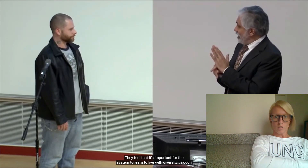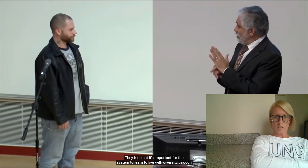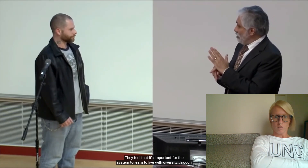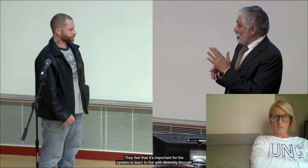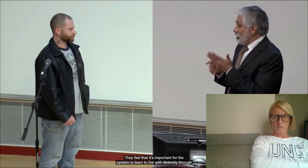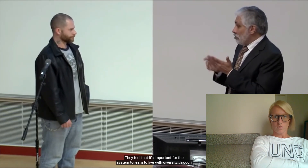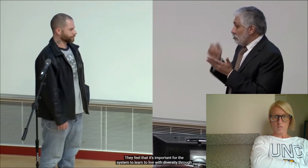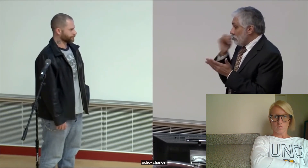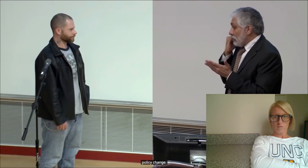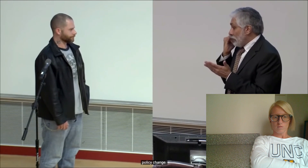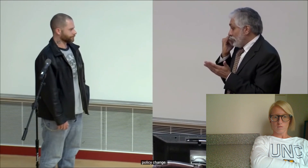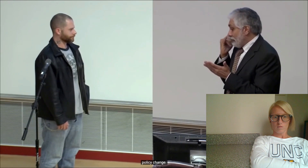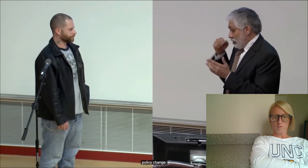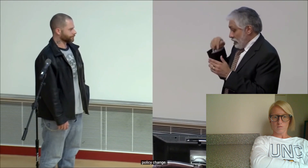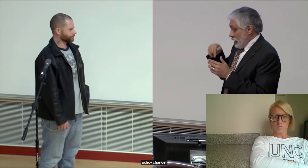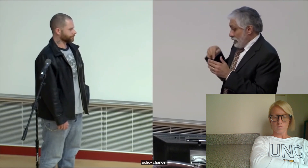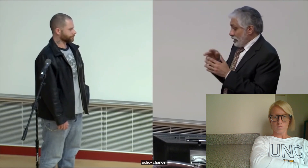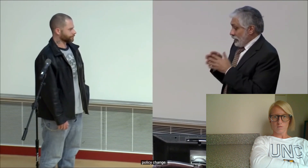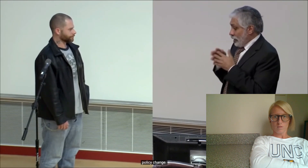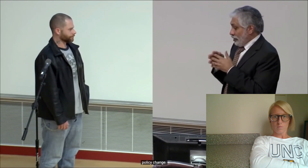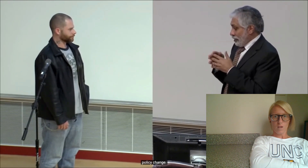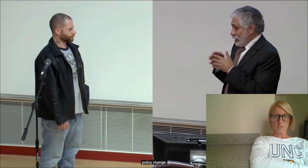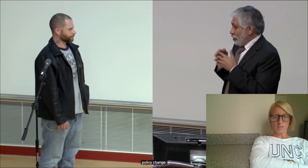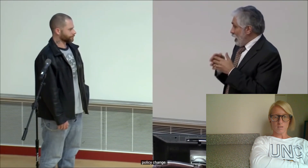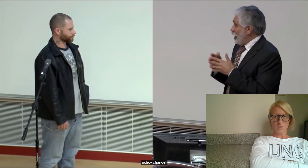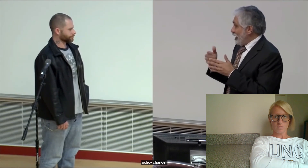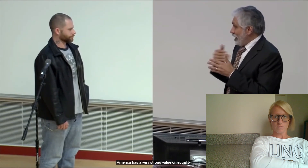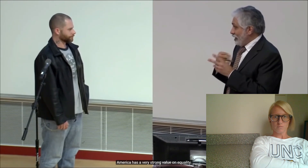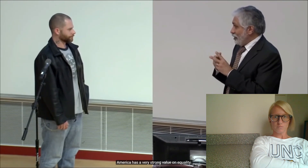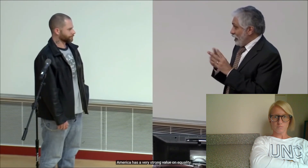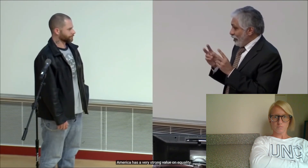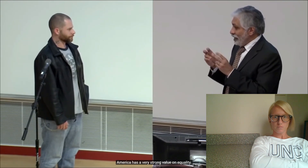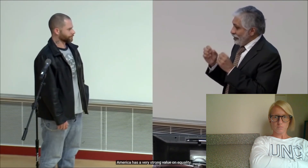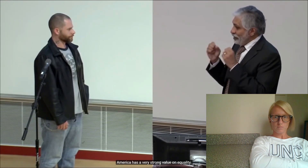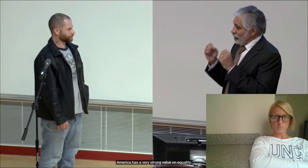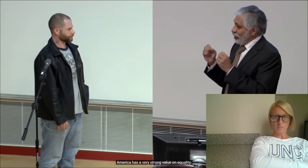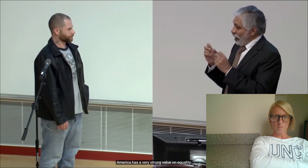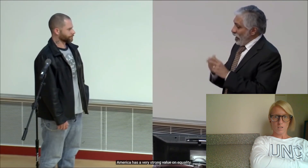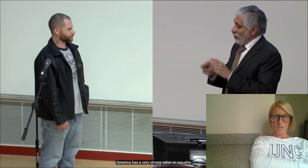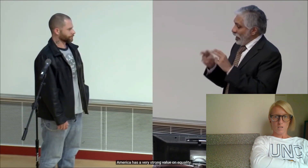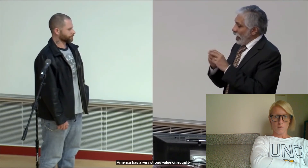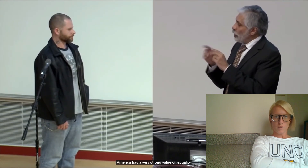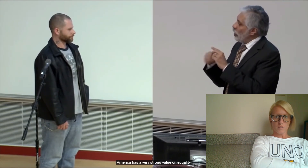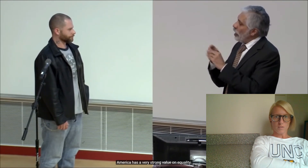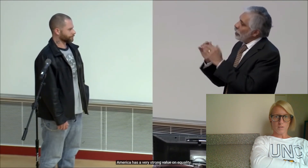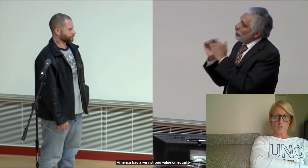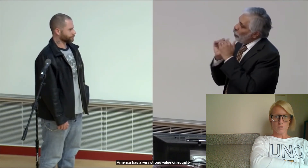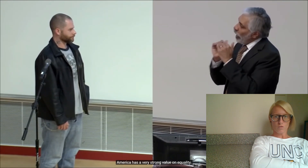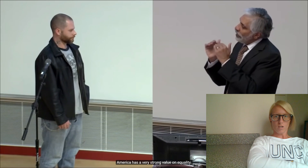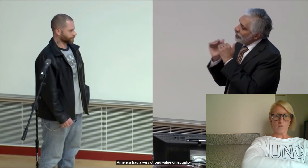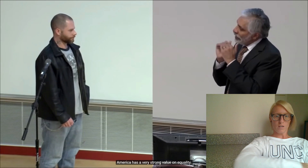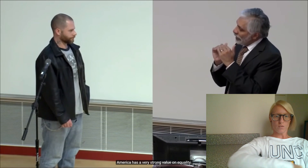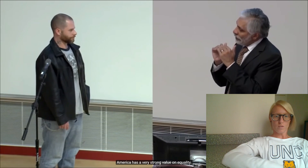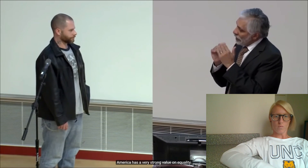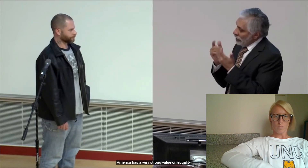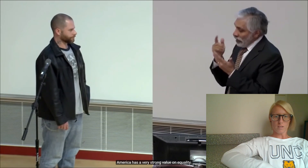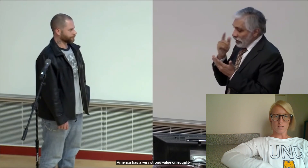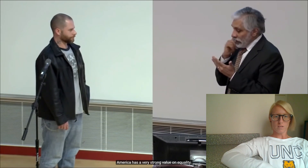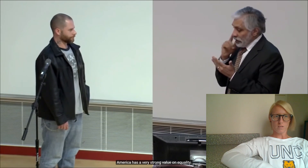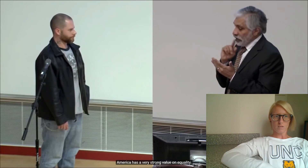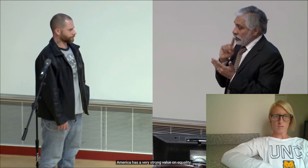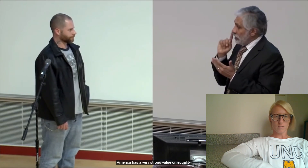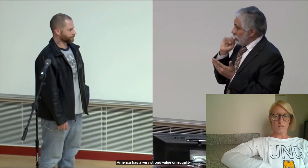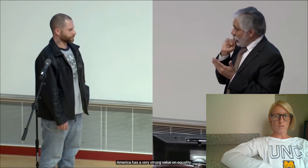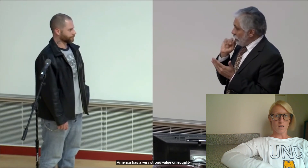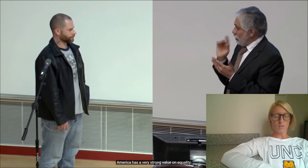diversity changing through policy change. policies. America has a But it's very a strong value that we